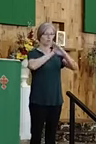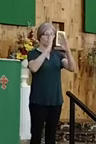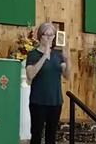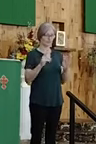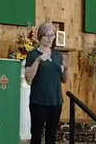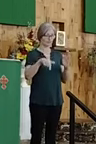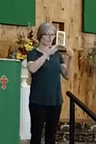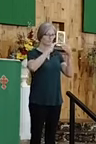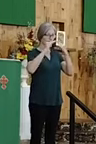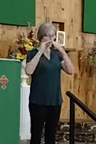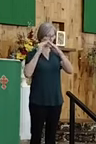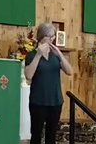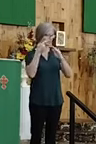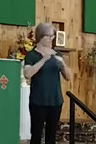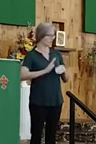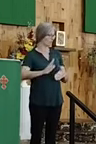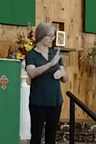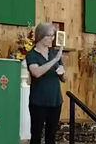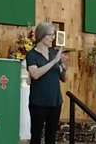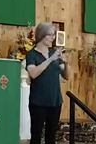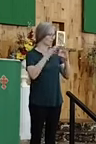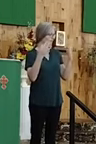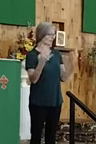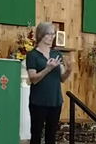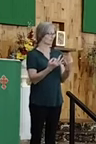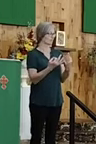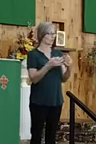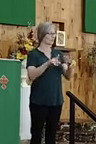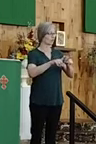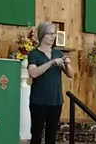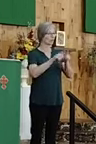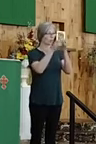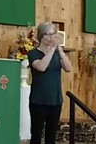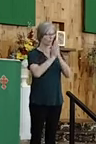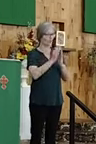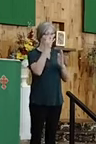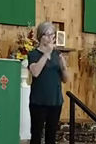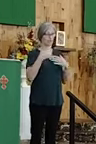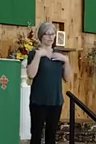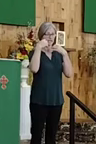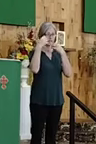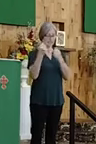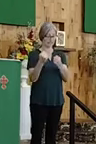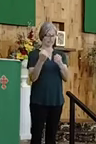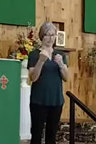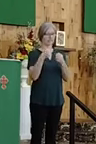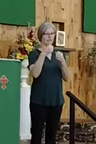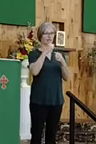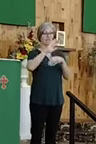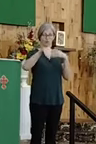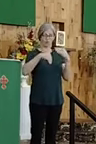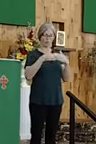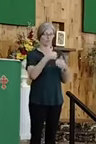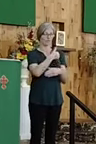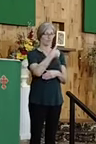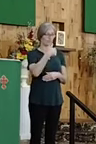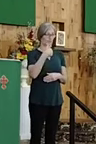this community, and for their families. We also pray for the healing and recovery of all our